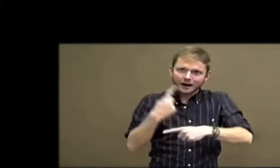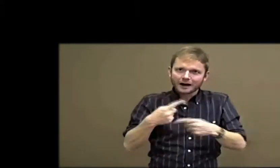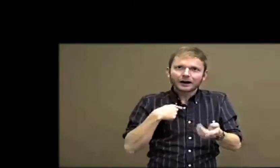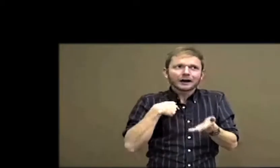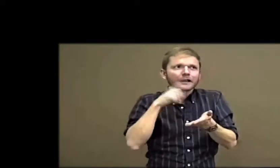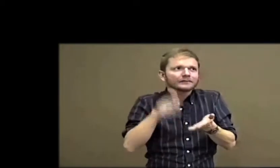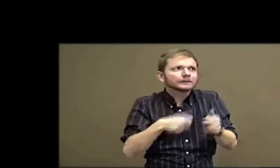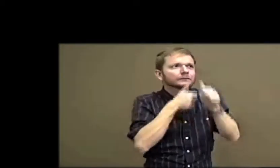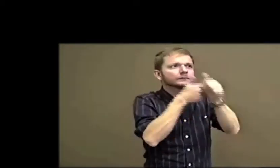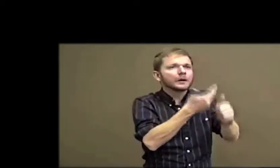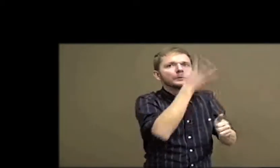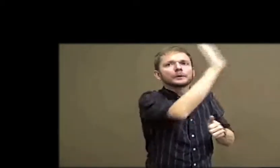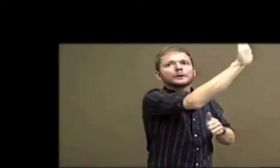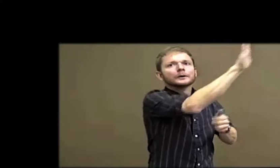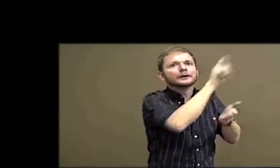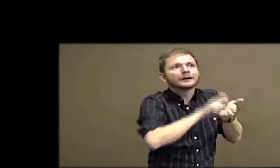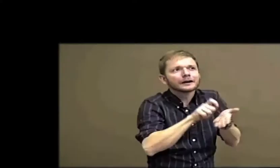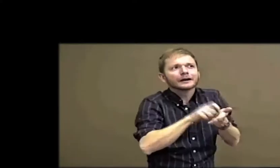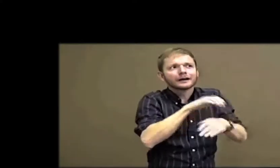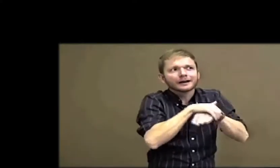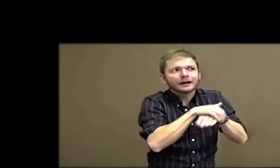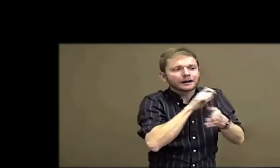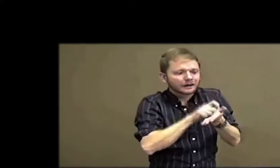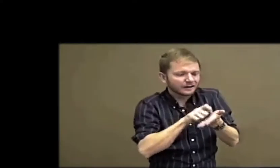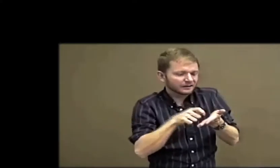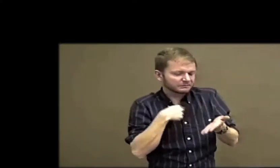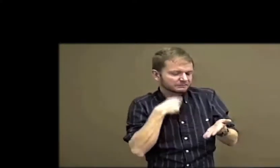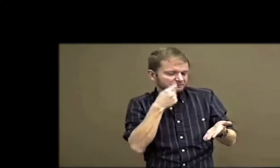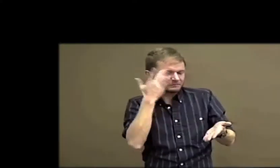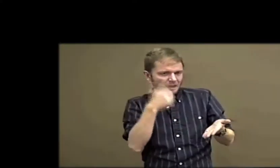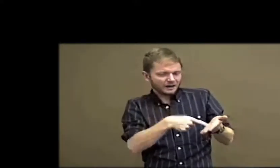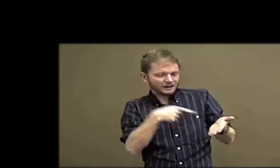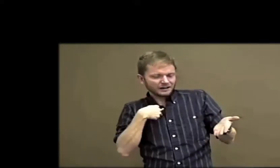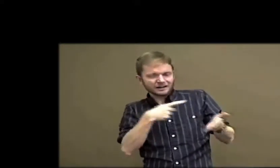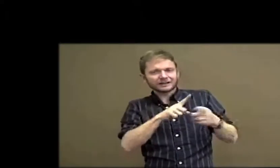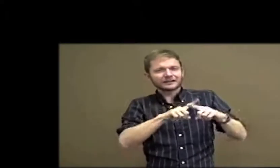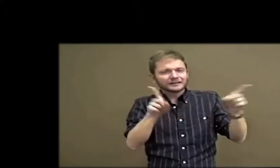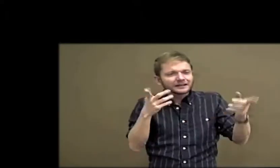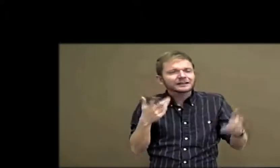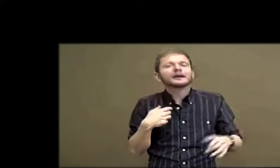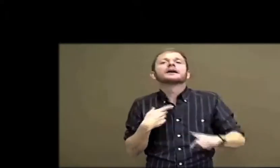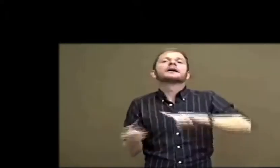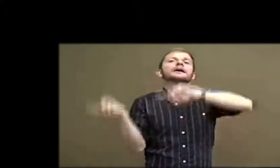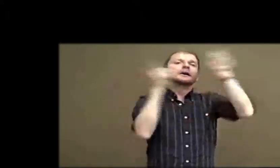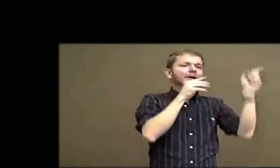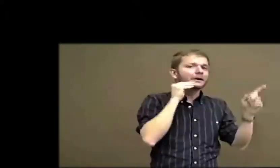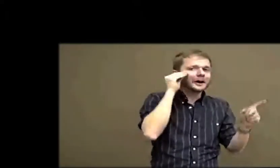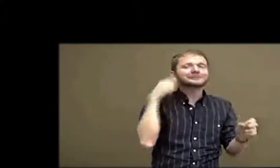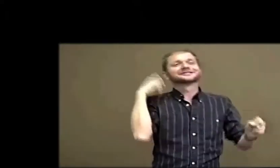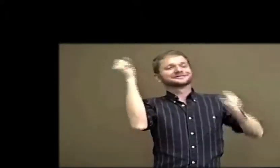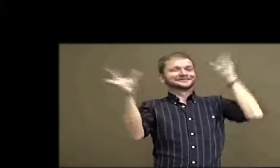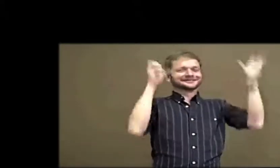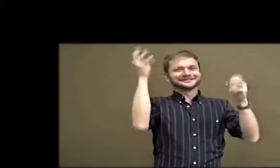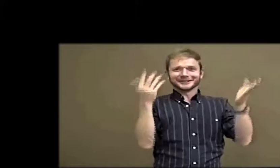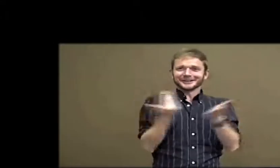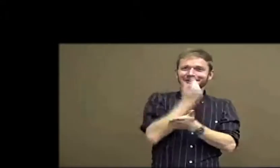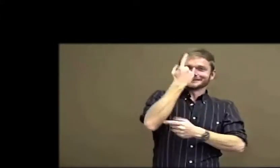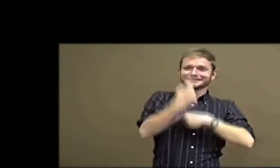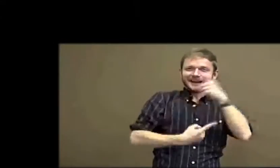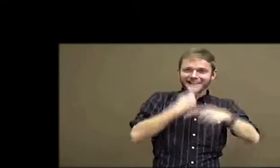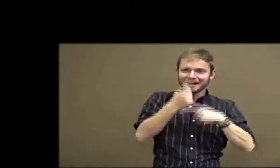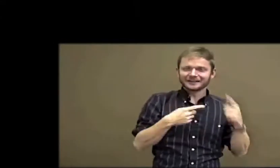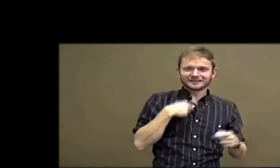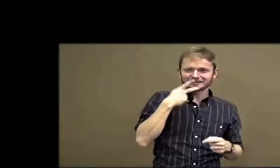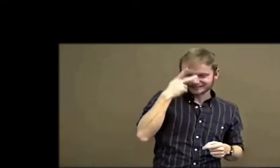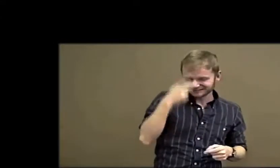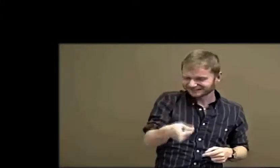copy what she would write. I didn't know why what I wrote was different. When I would go home and use the new signs that I had learned, my parents, who are